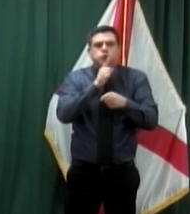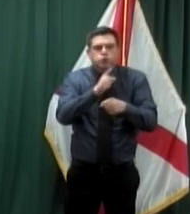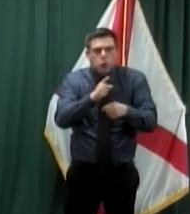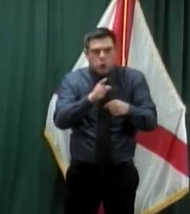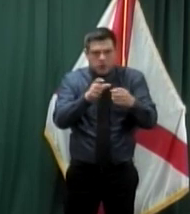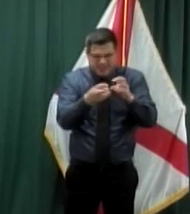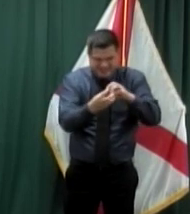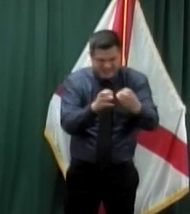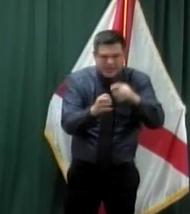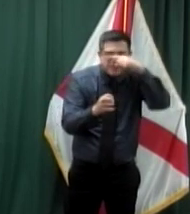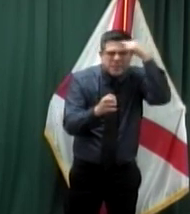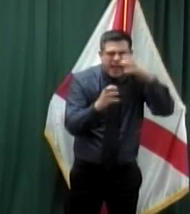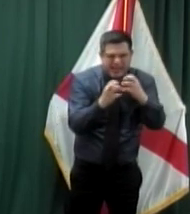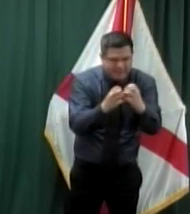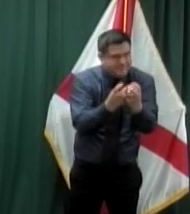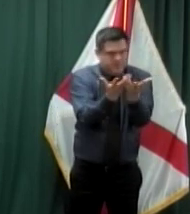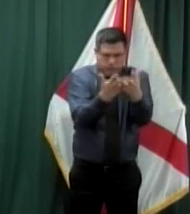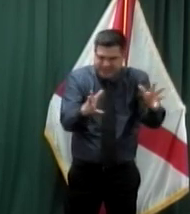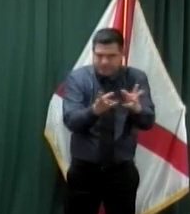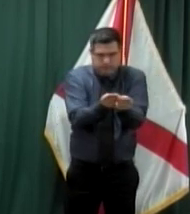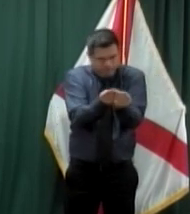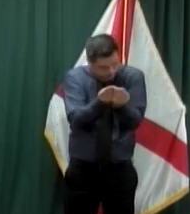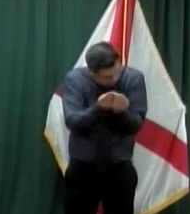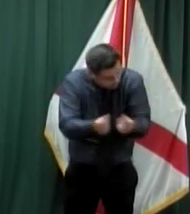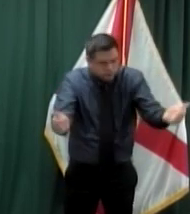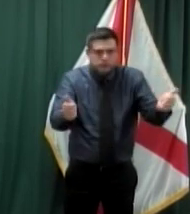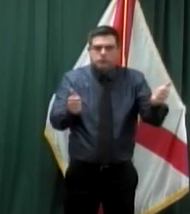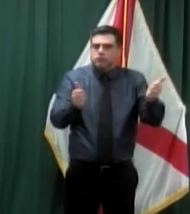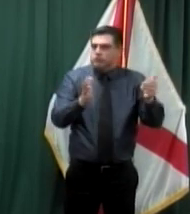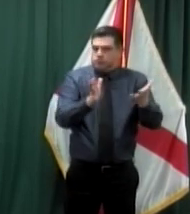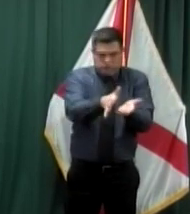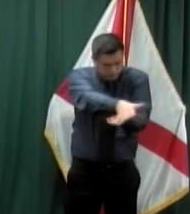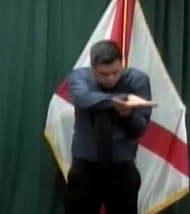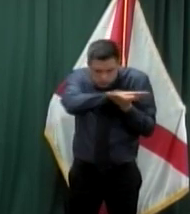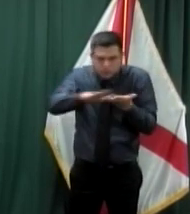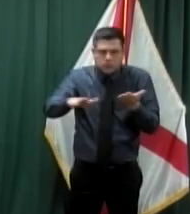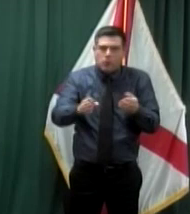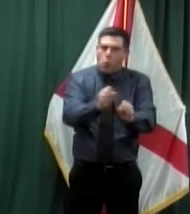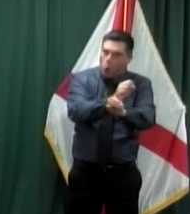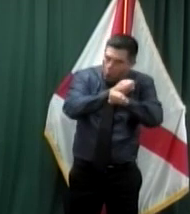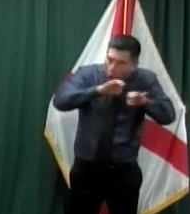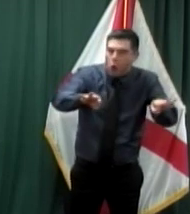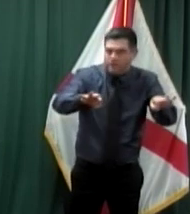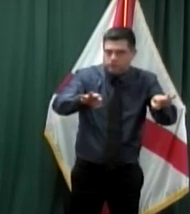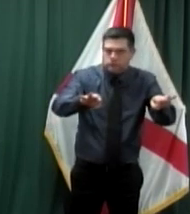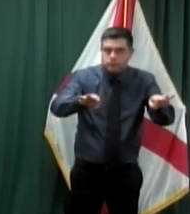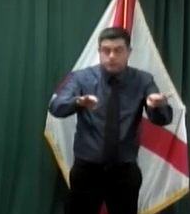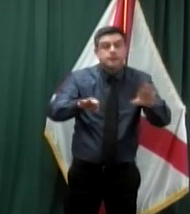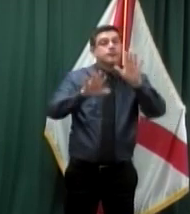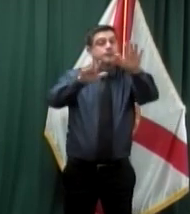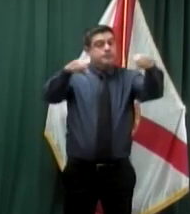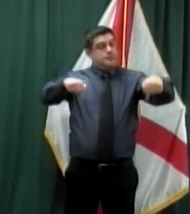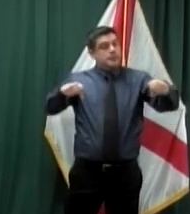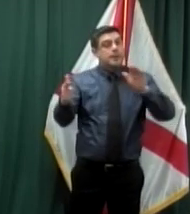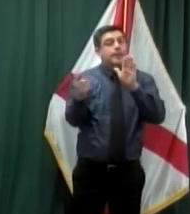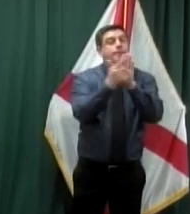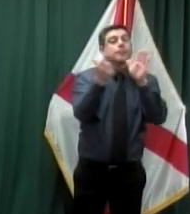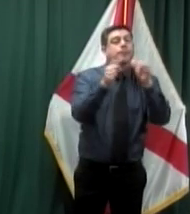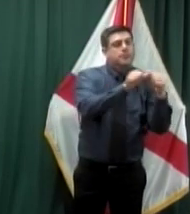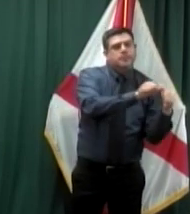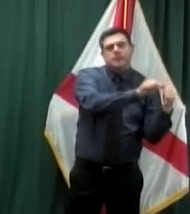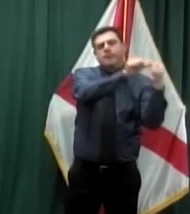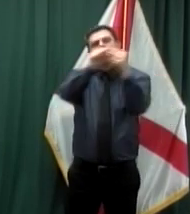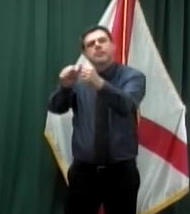vegetated areas. The burn ban shall remain in effect for 7 days and either be extended or rescinded based